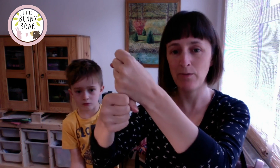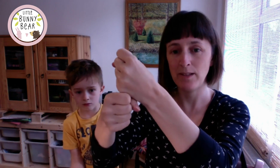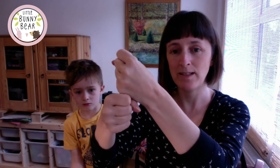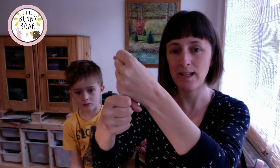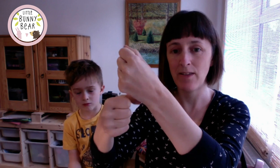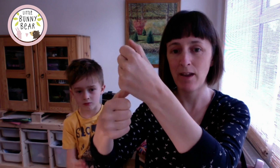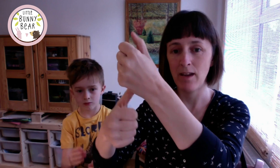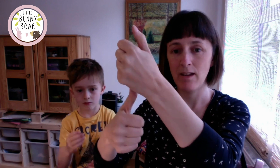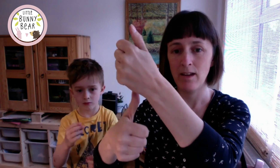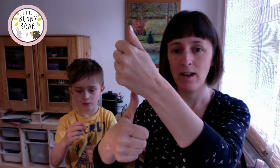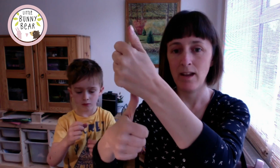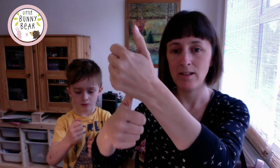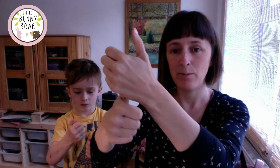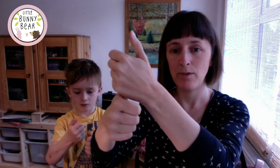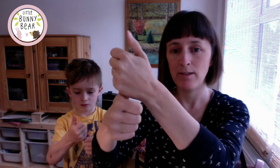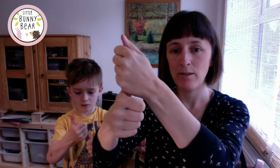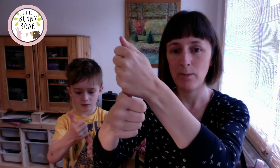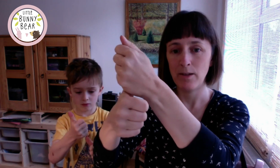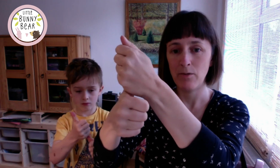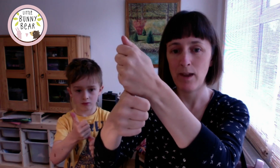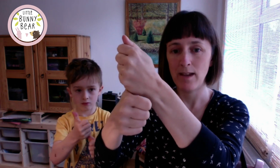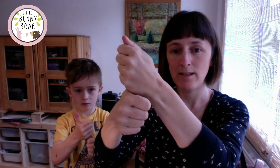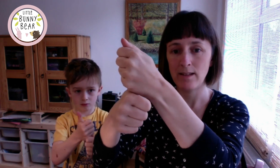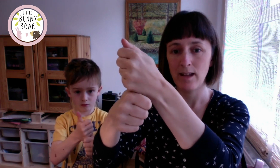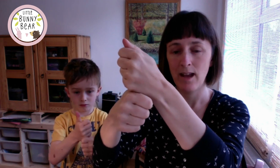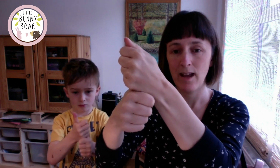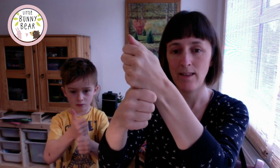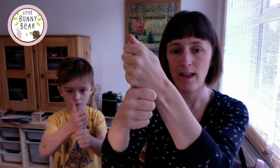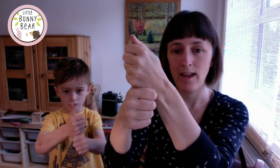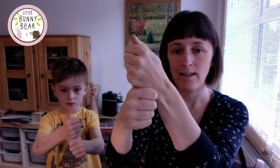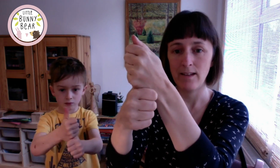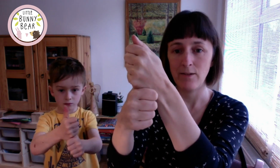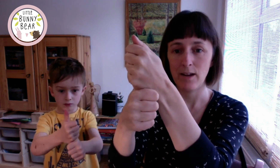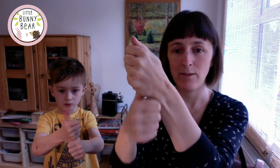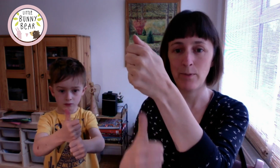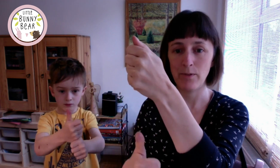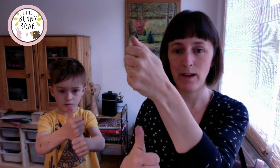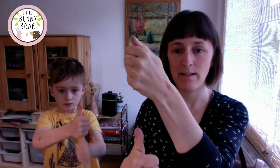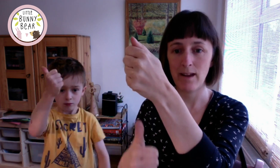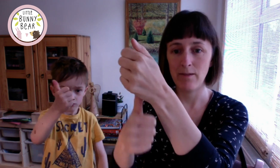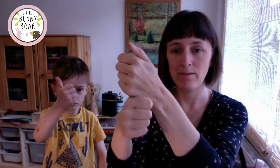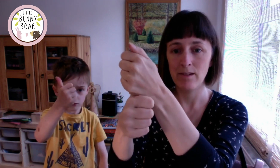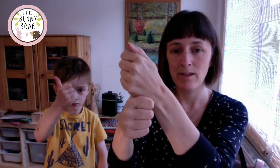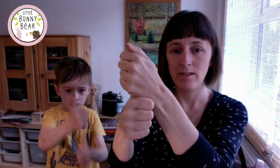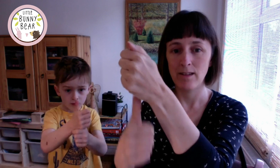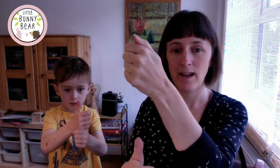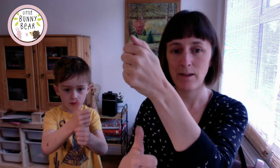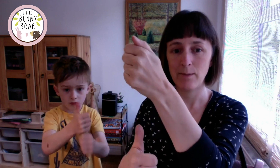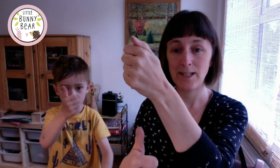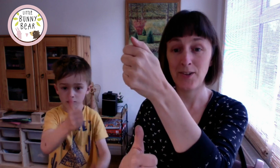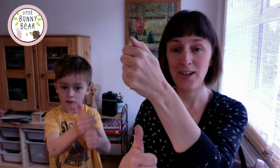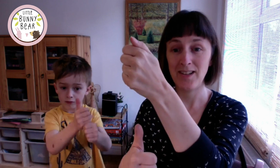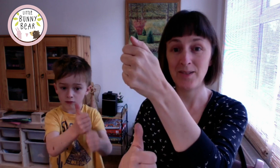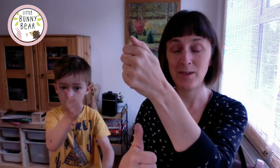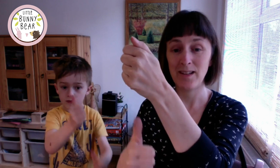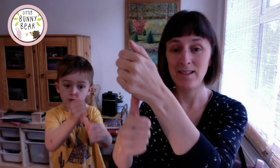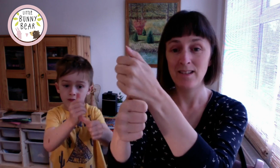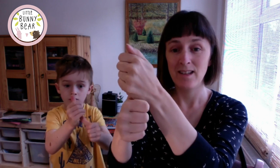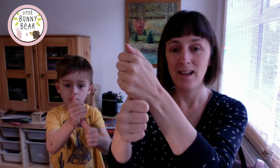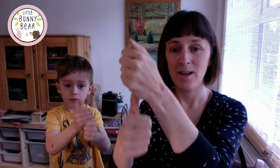fists together and you put this thumb in your fist, and then you kind of pull that down, so that can mean toilet as well.